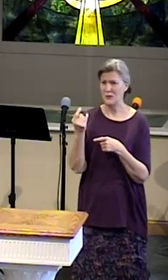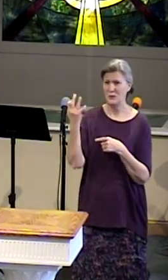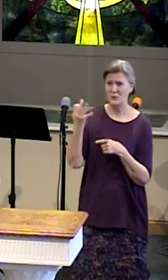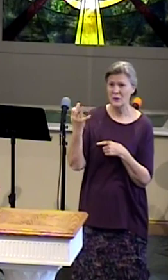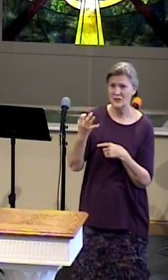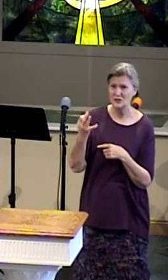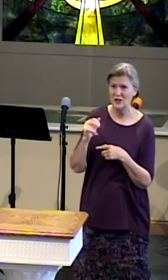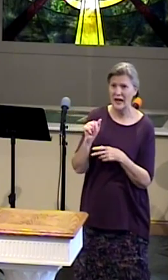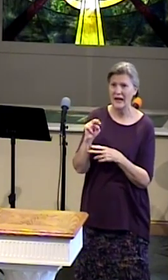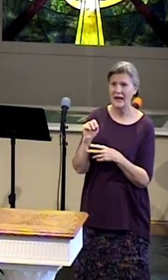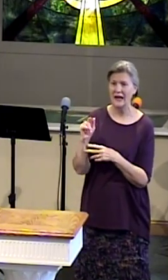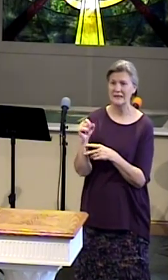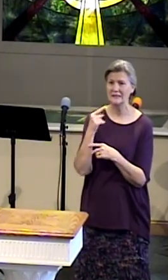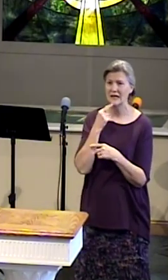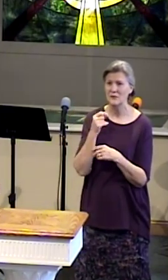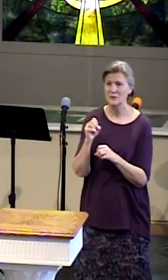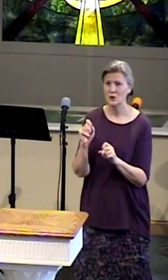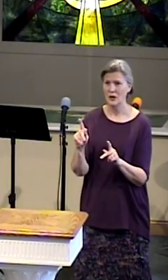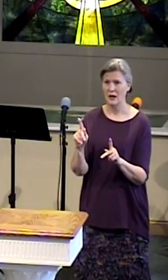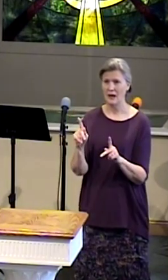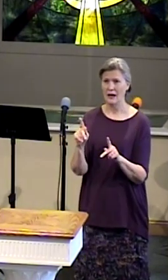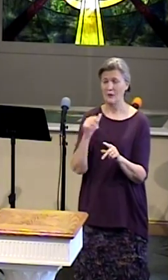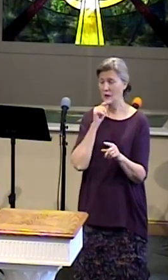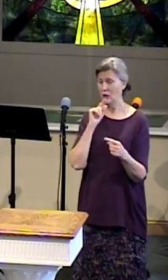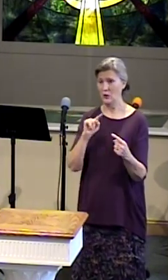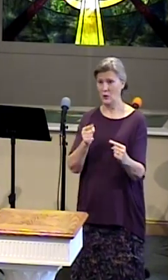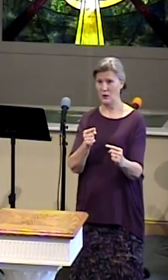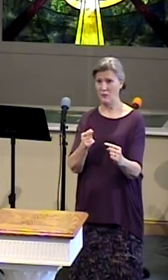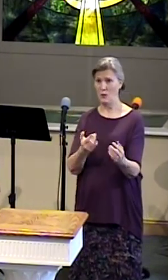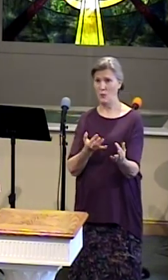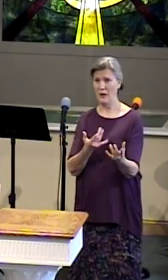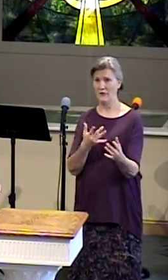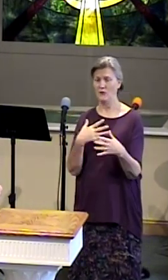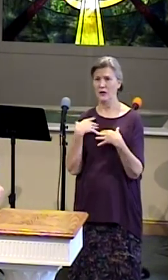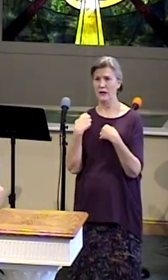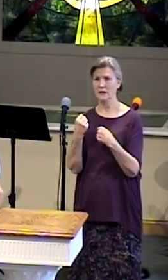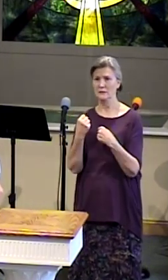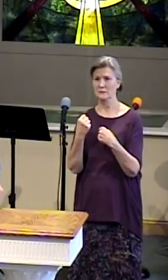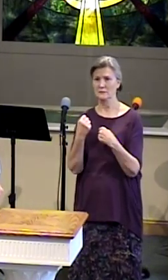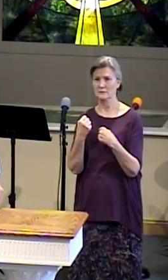him that it's okay. I won't hurt him. I'm just waiting for a healing.